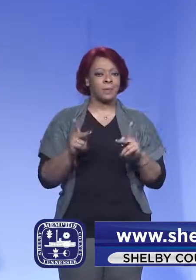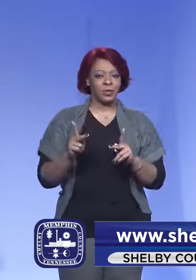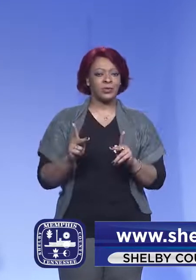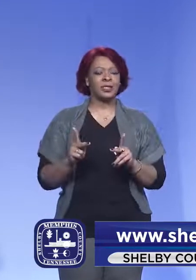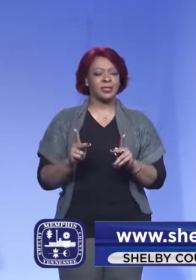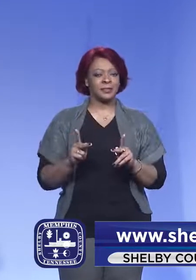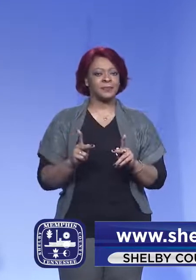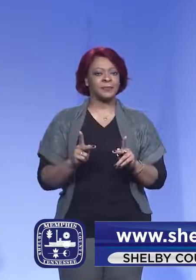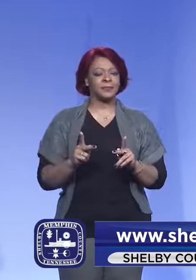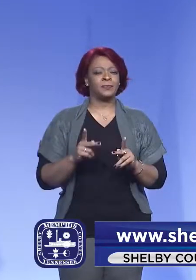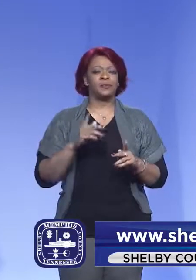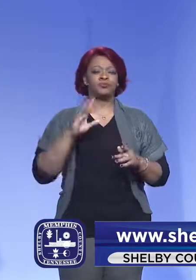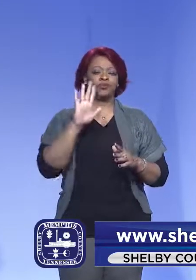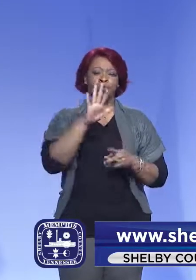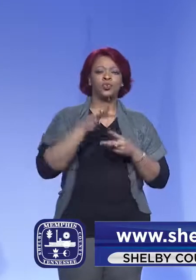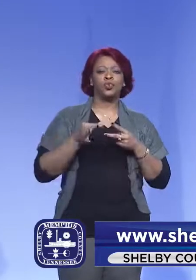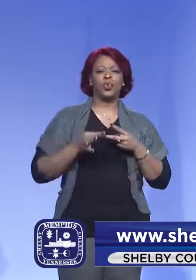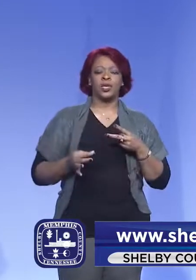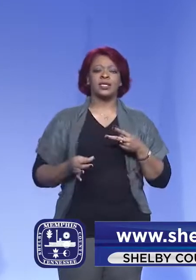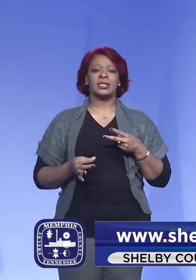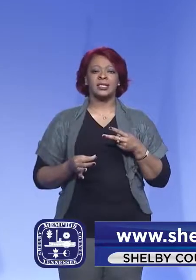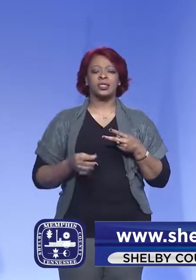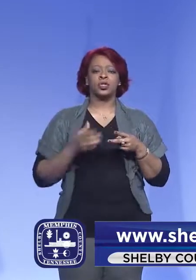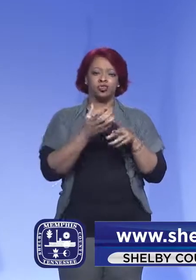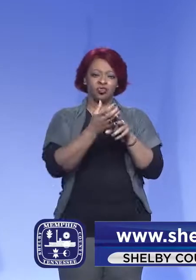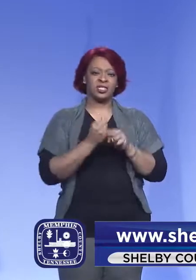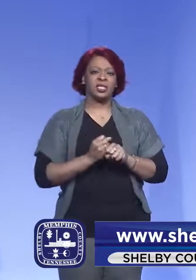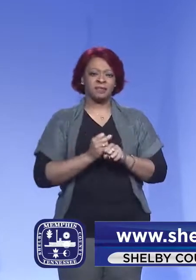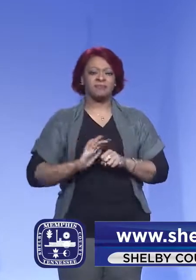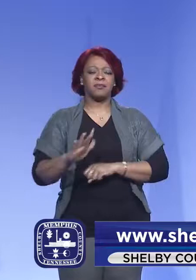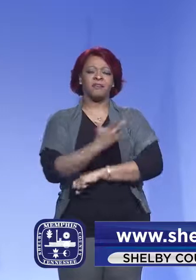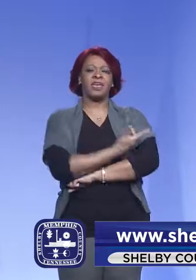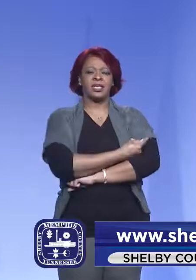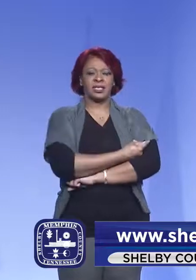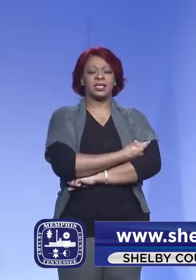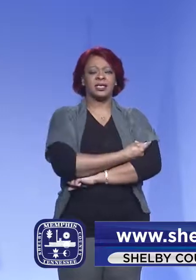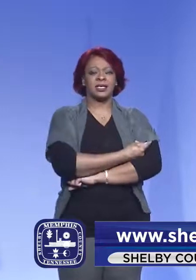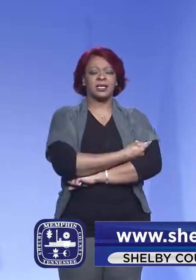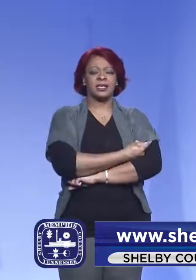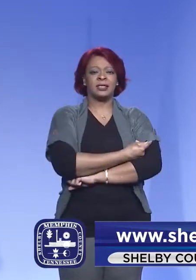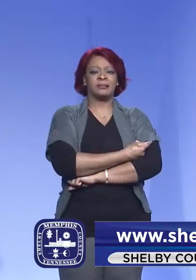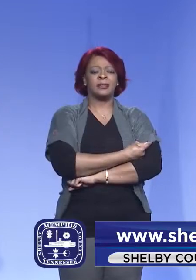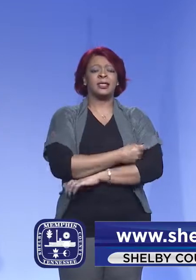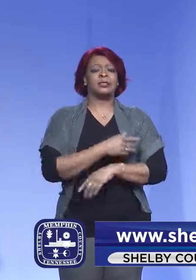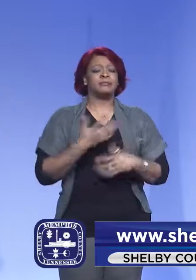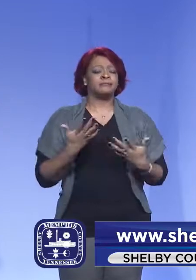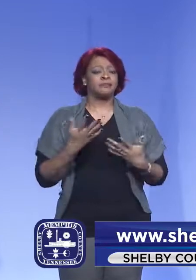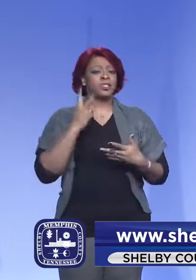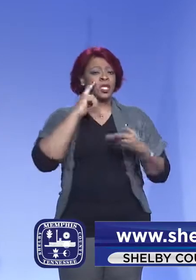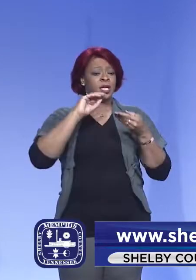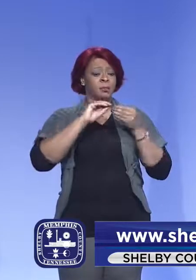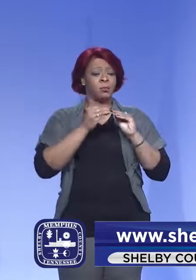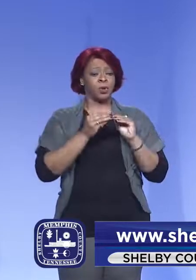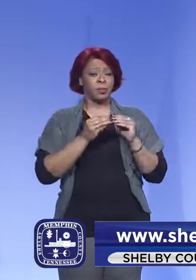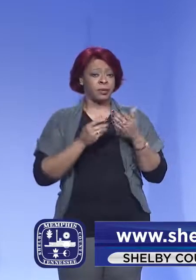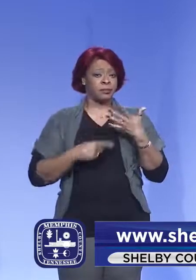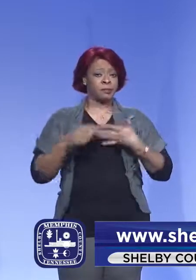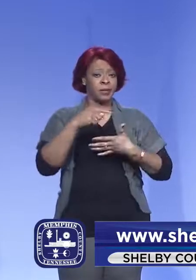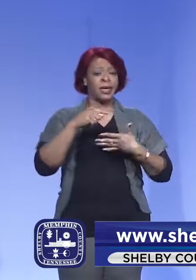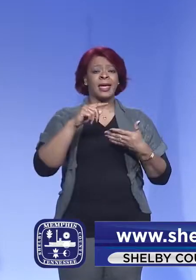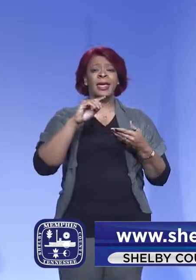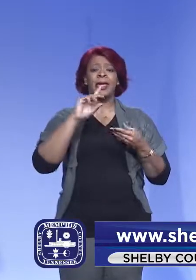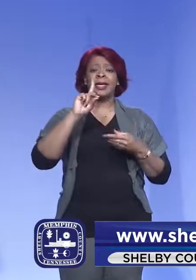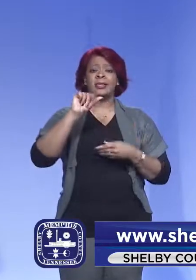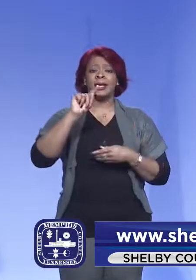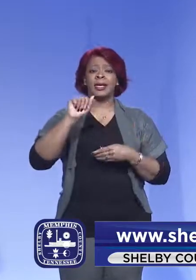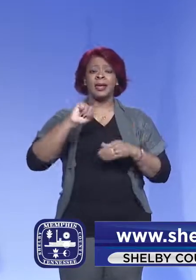opportunity and the choice to receive the vaccine. But looking preliminarily at some data